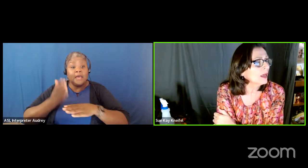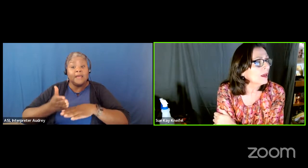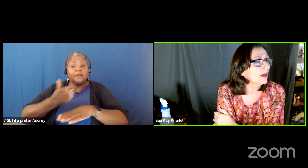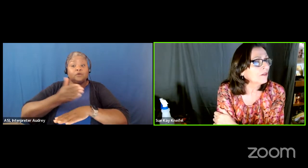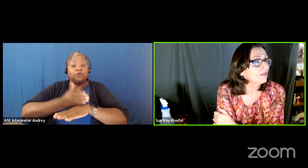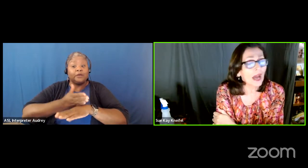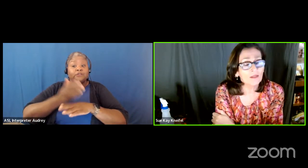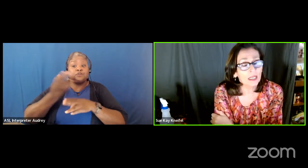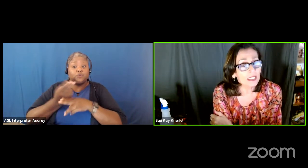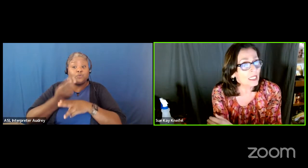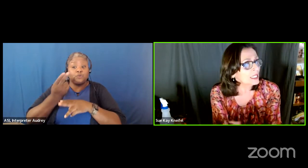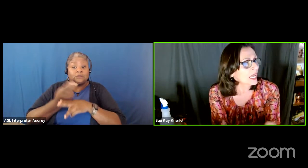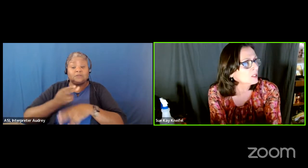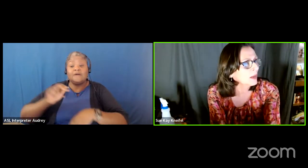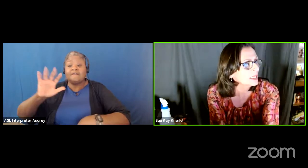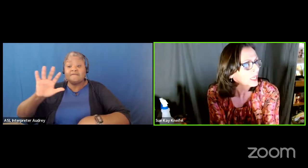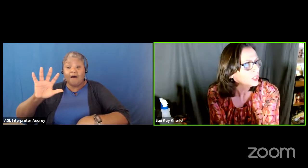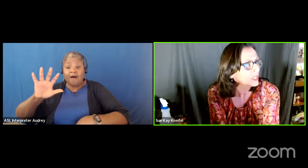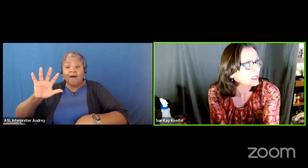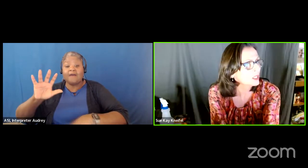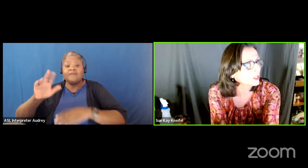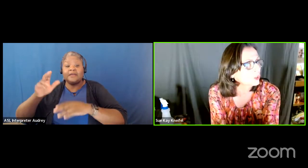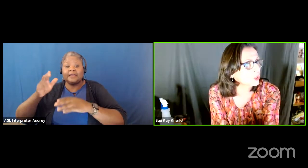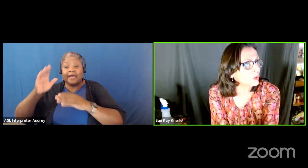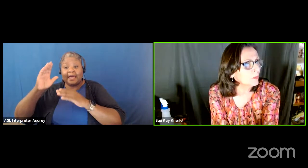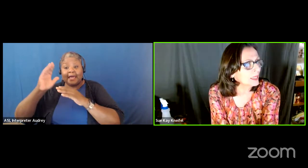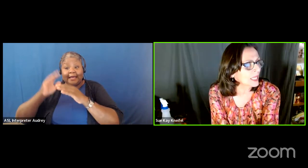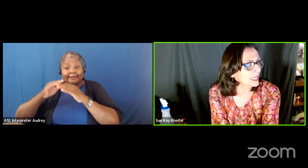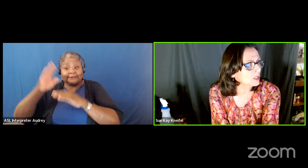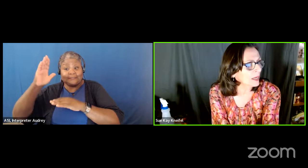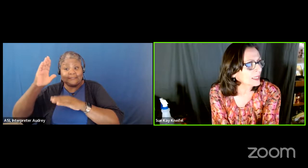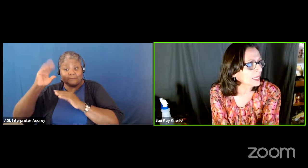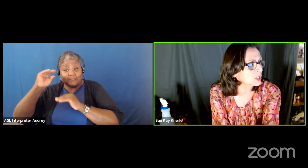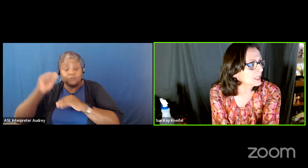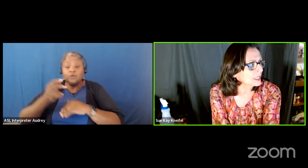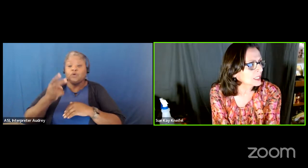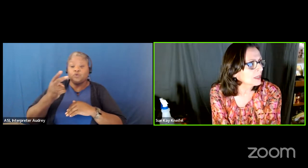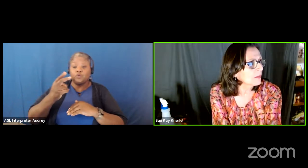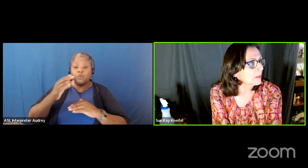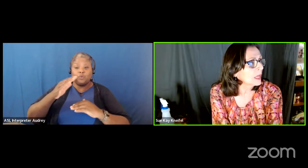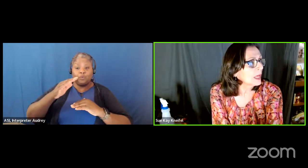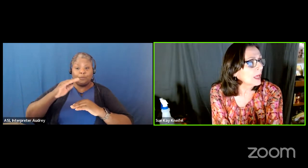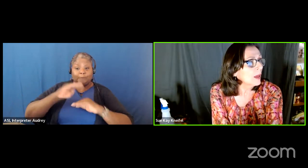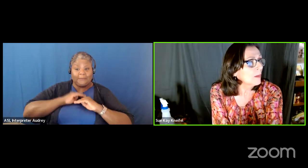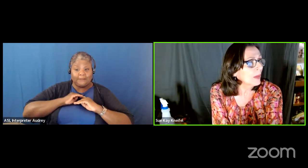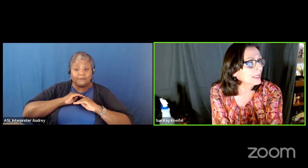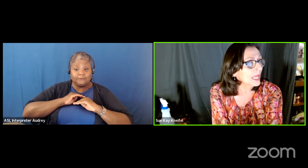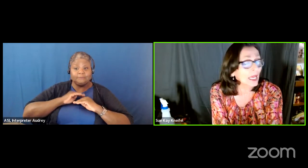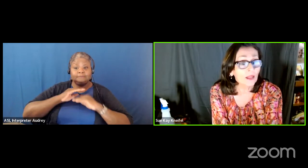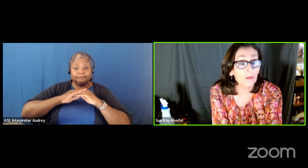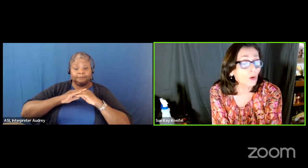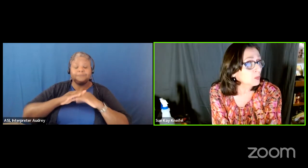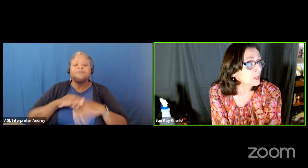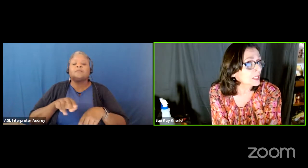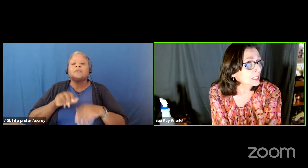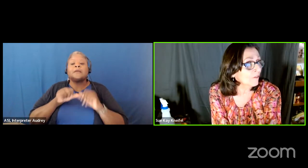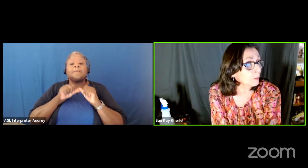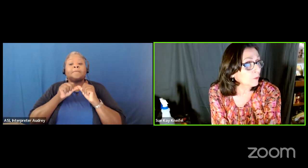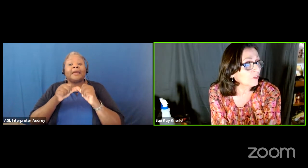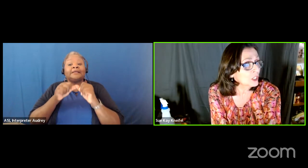usage. 5, exceeds expectations. 2, meets expectations. Maintain the